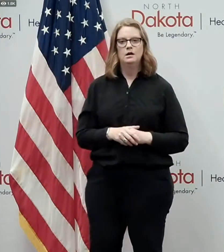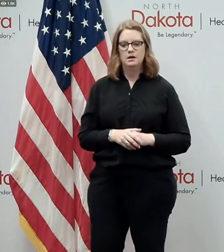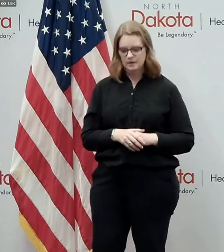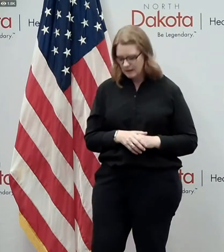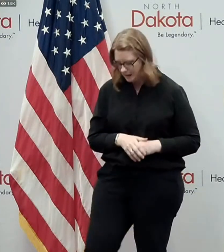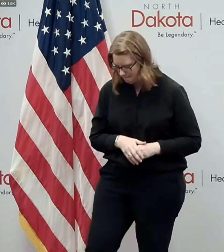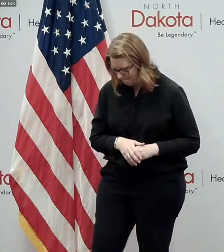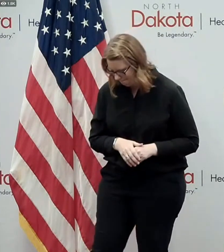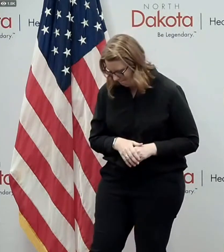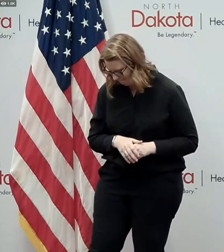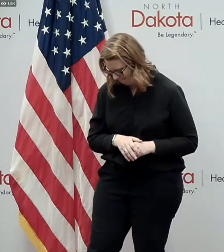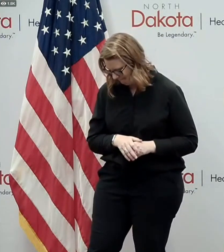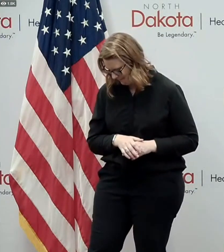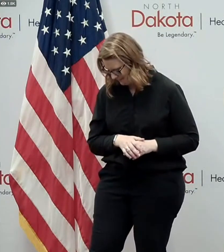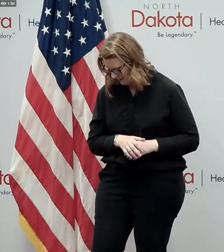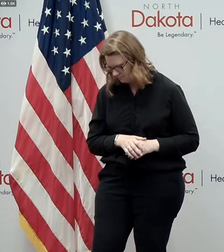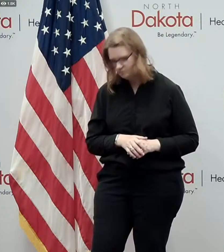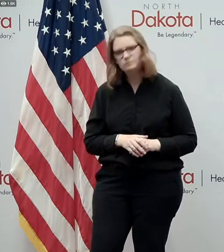I would say